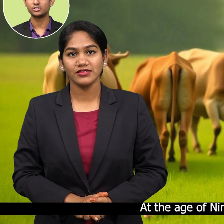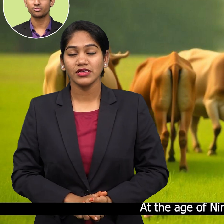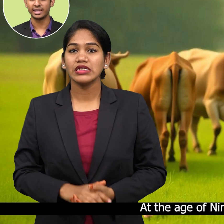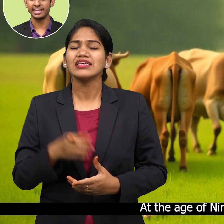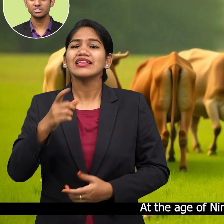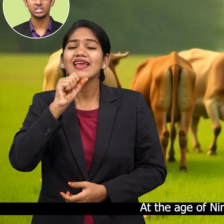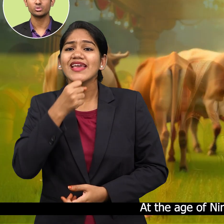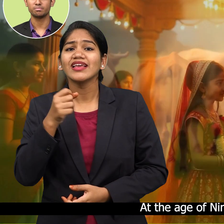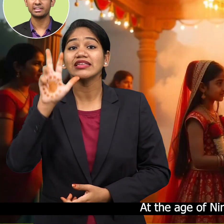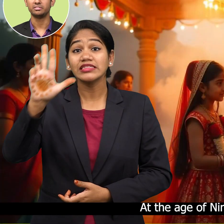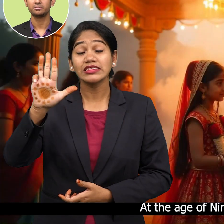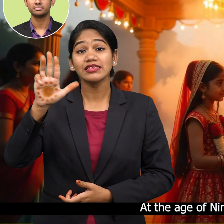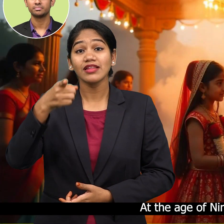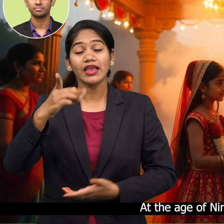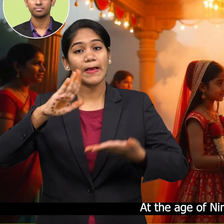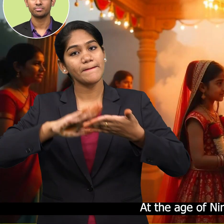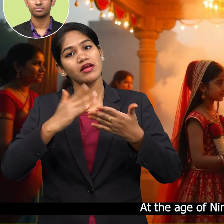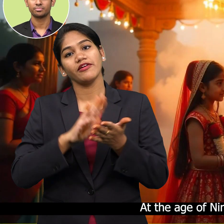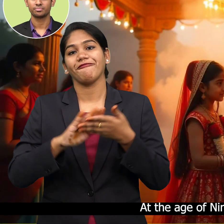At the age of 9, she was married.